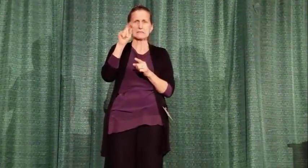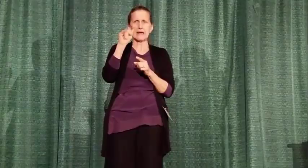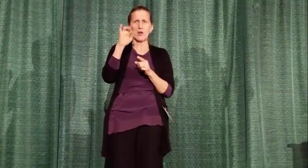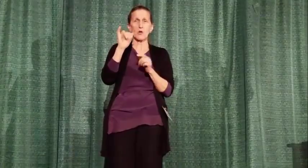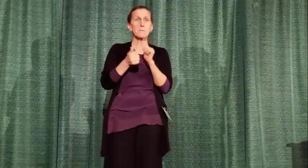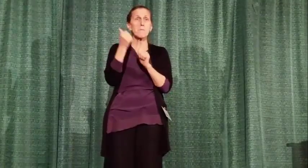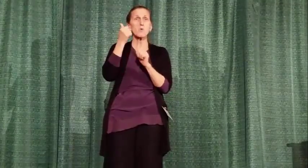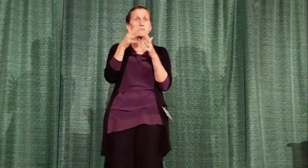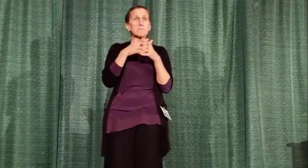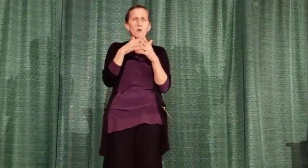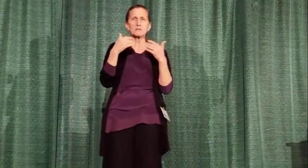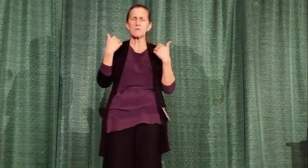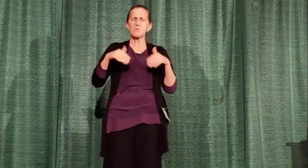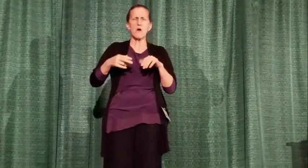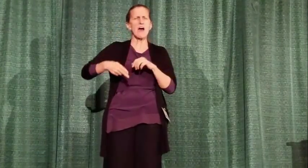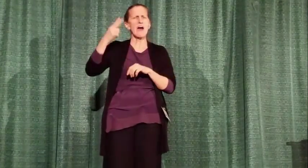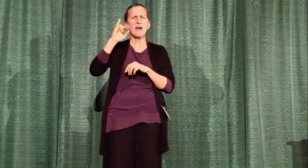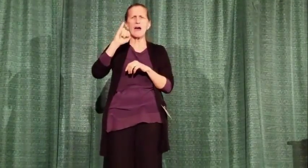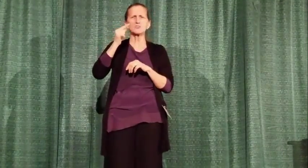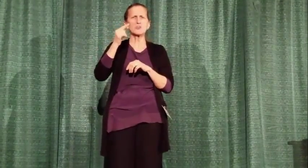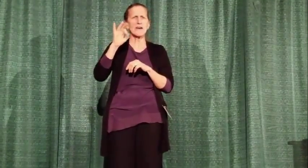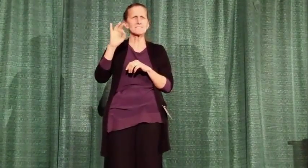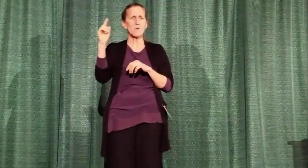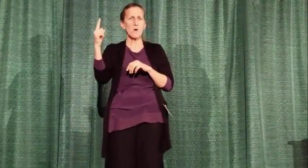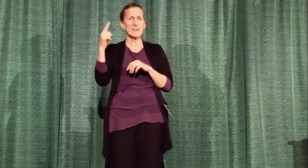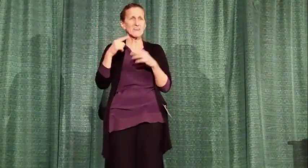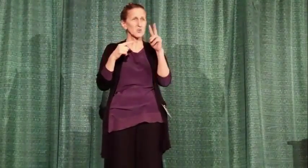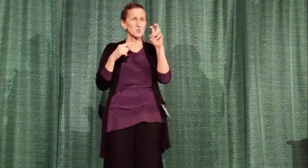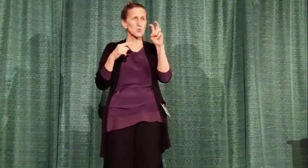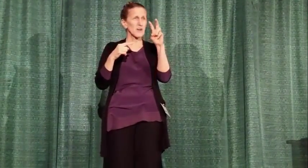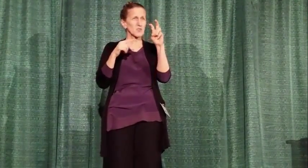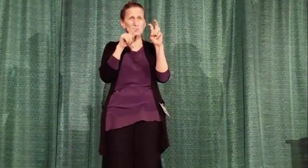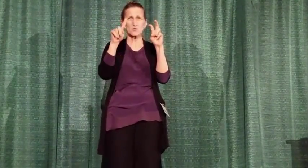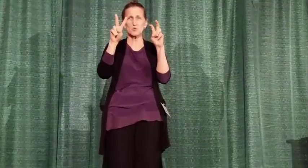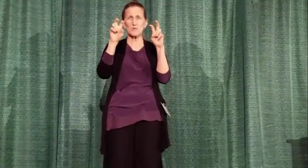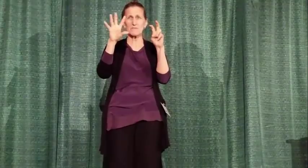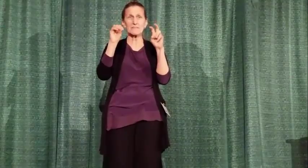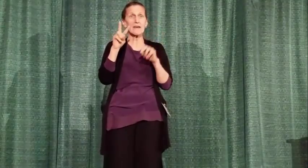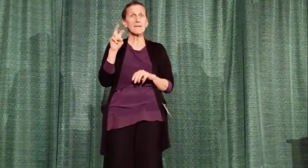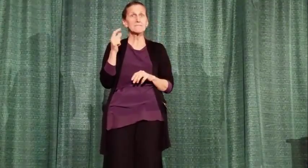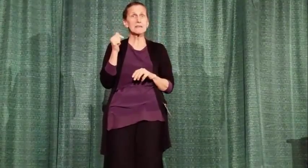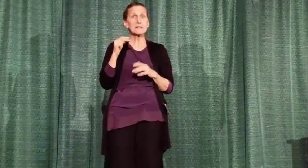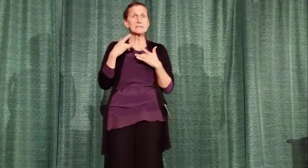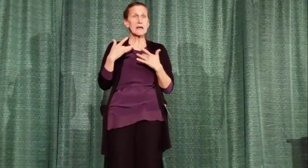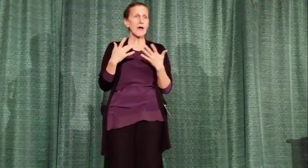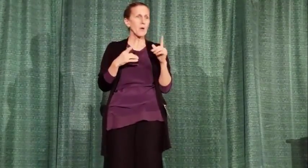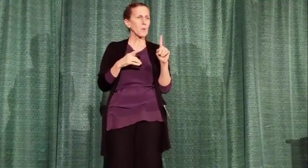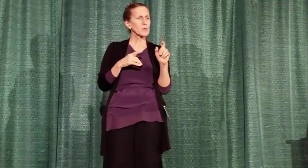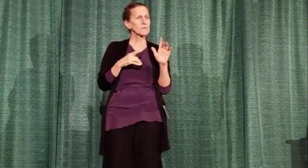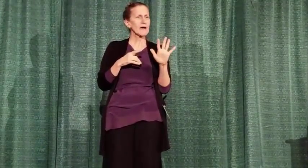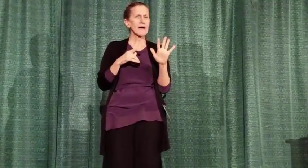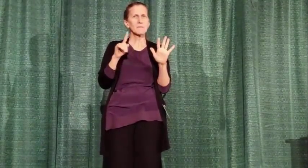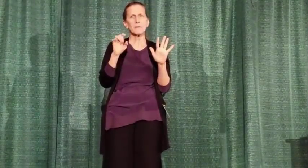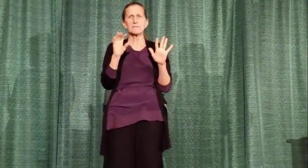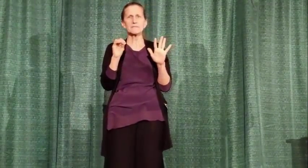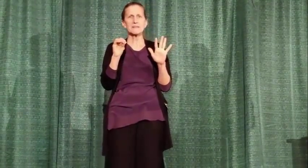very high levels of IGF-1, like 200 to 250. Whereas vegans generally run like between 125 and 150,